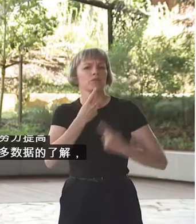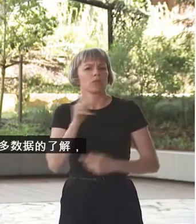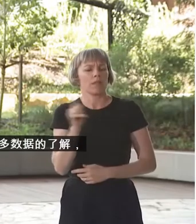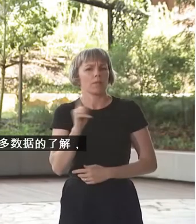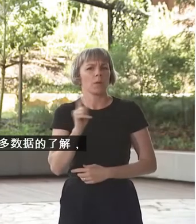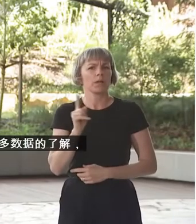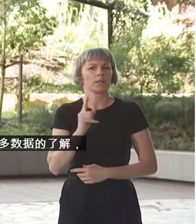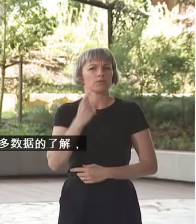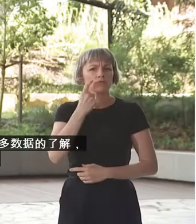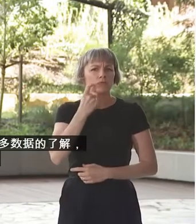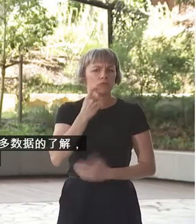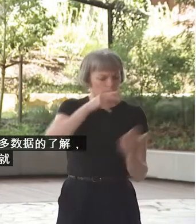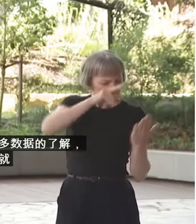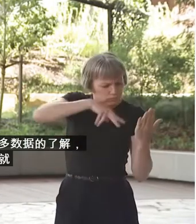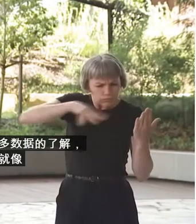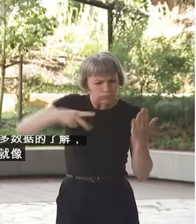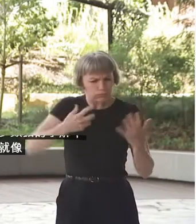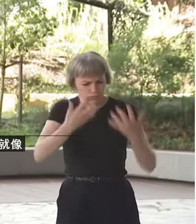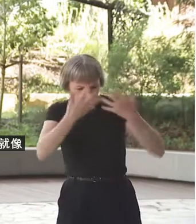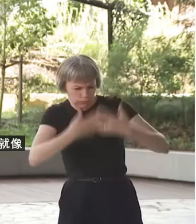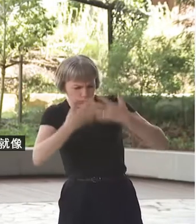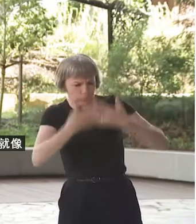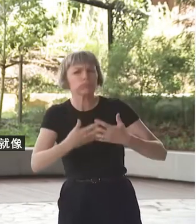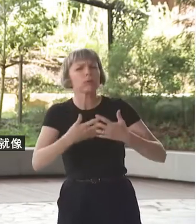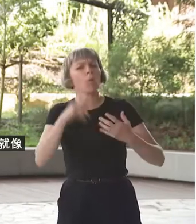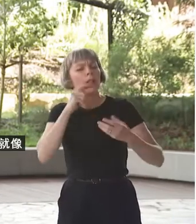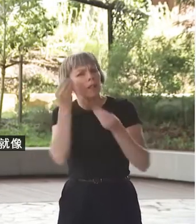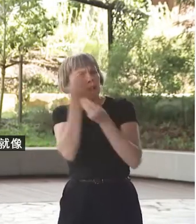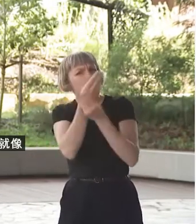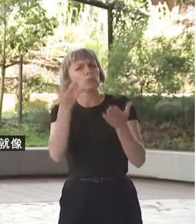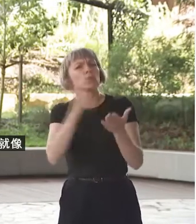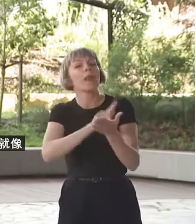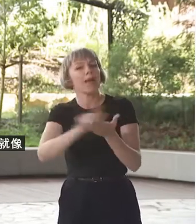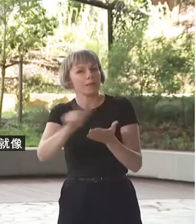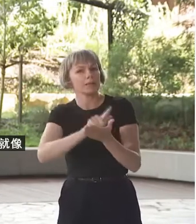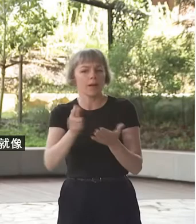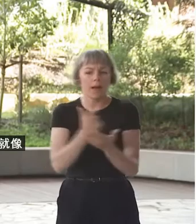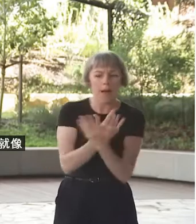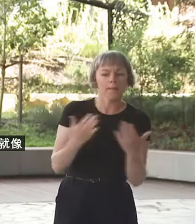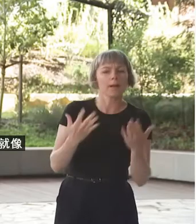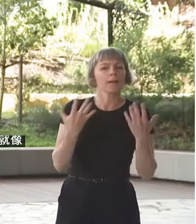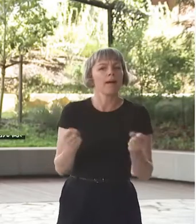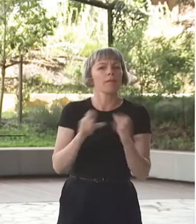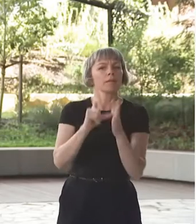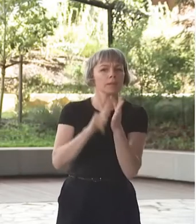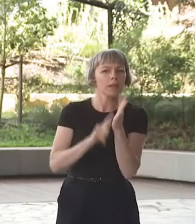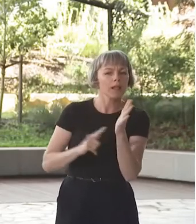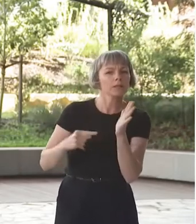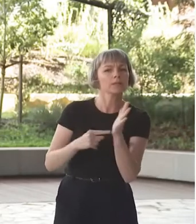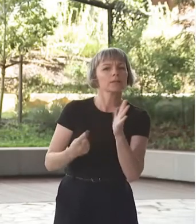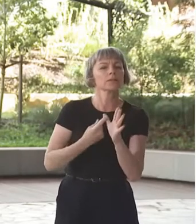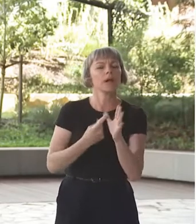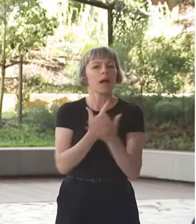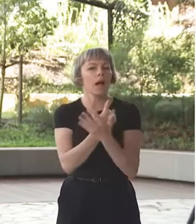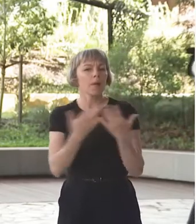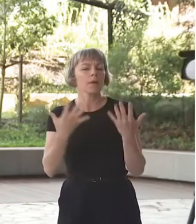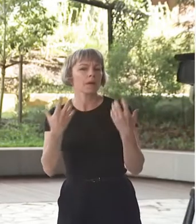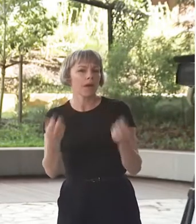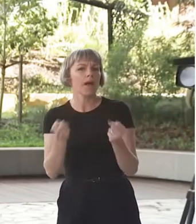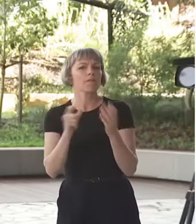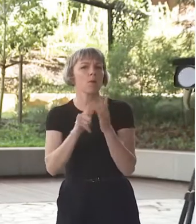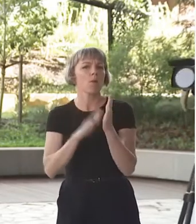as we can so to inform the community. Just like to highlight the challenges of whilst we are